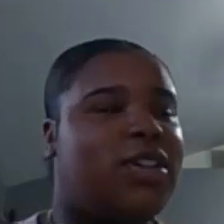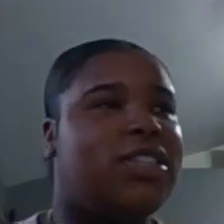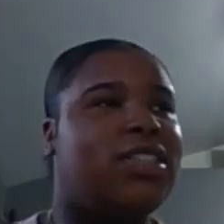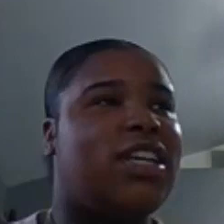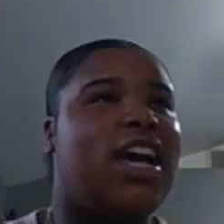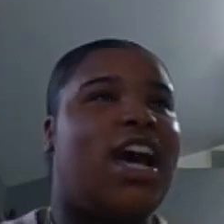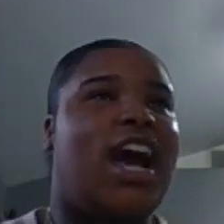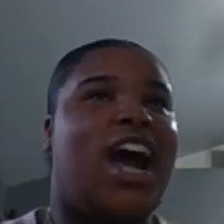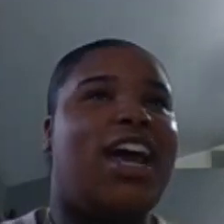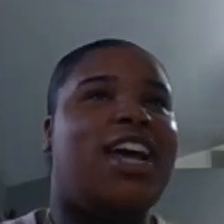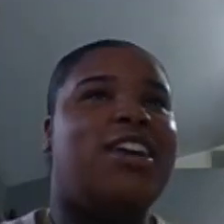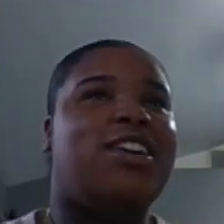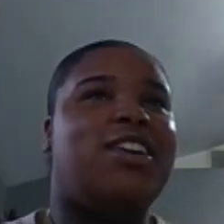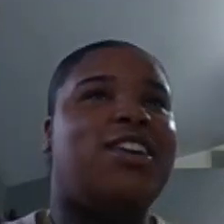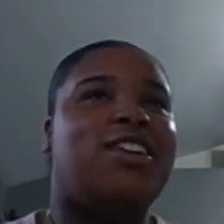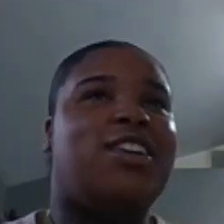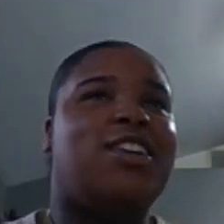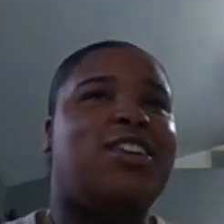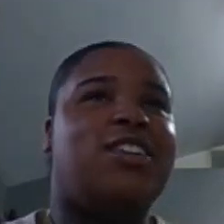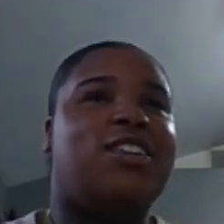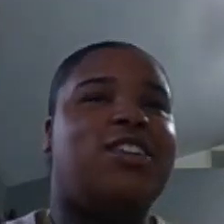What else? I